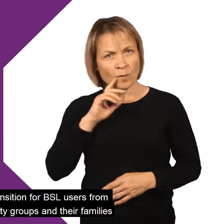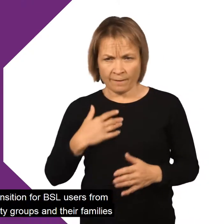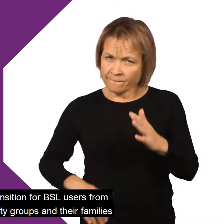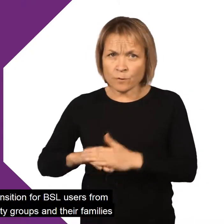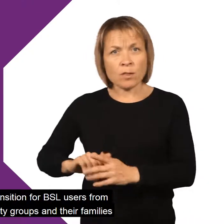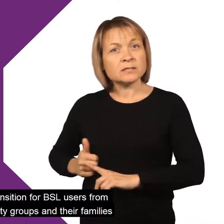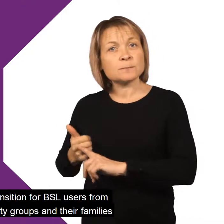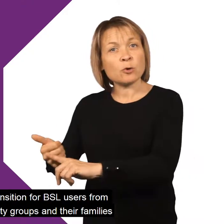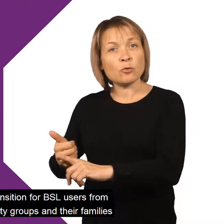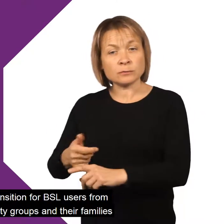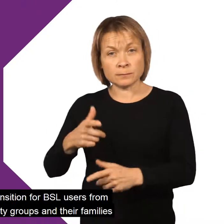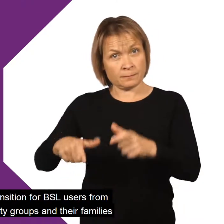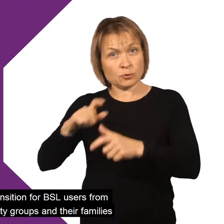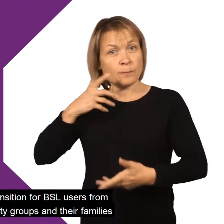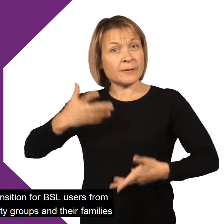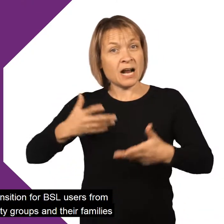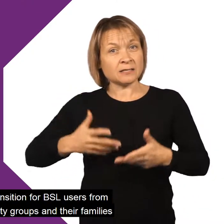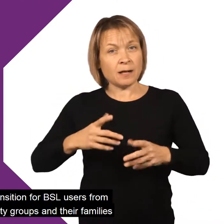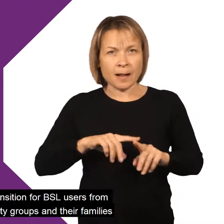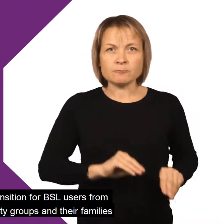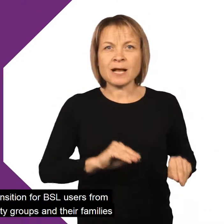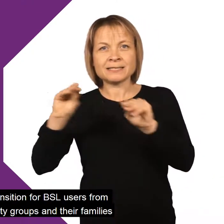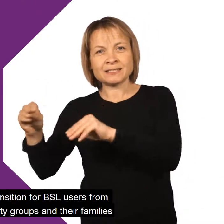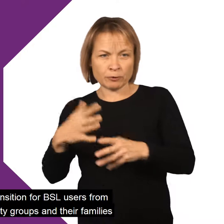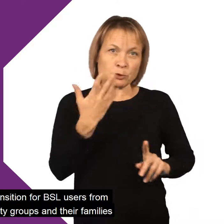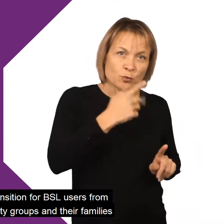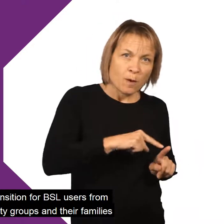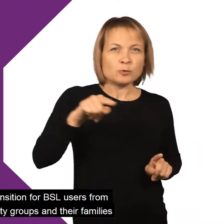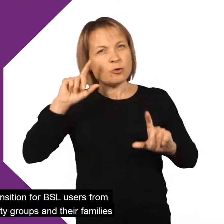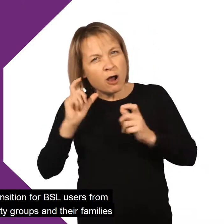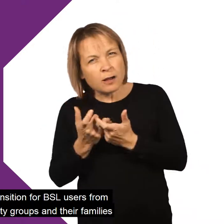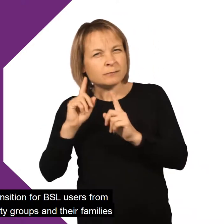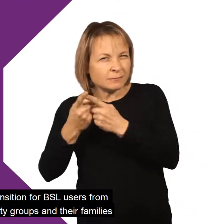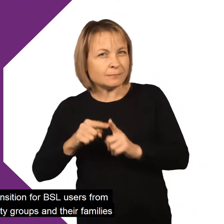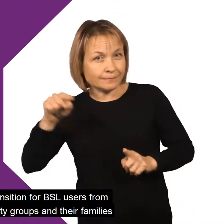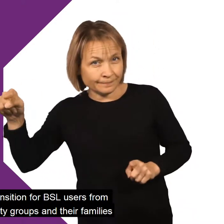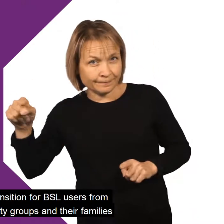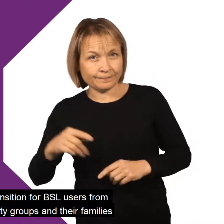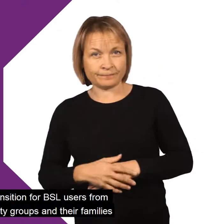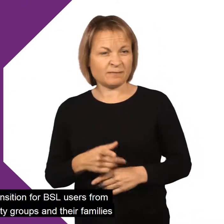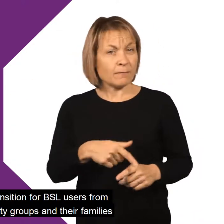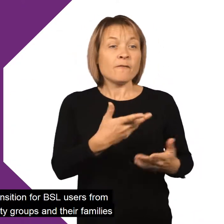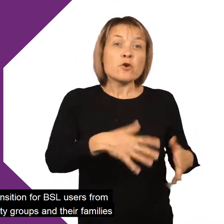Fully support transition for BSL users from school and community groups and their families